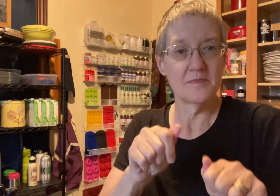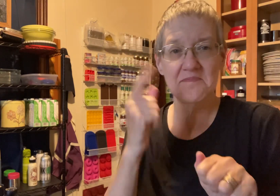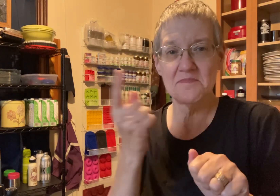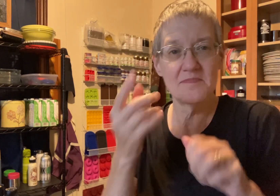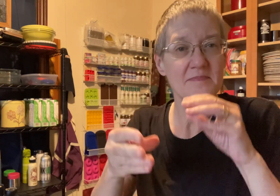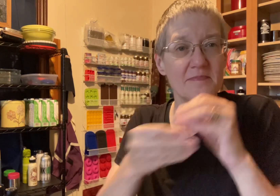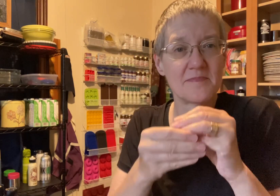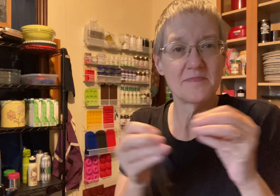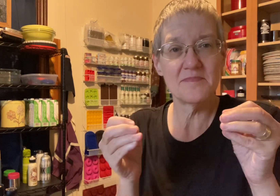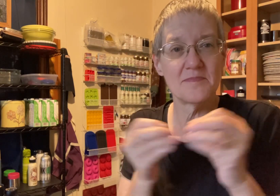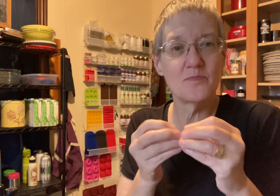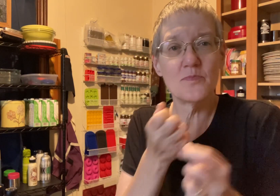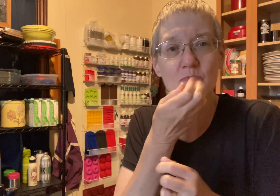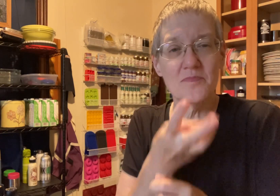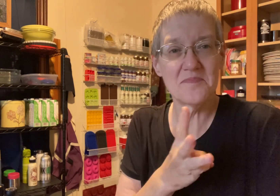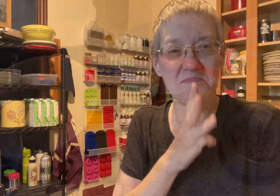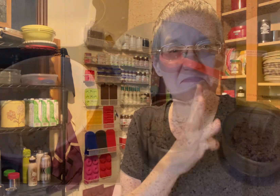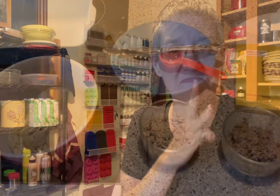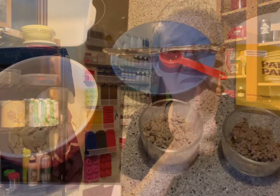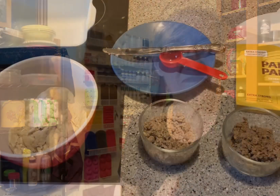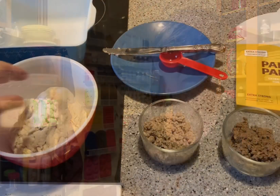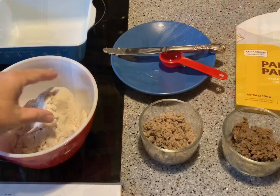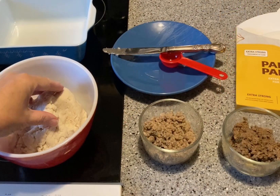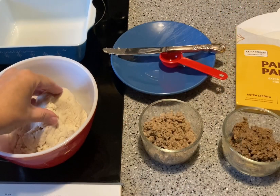You can always add more water.